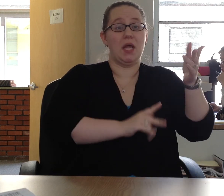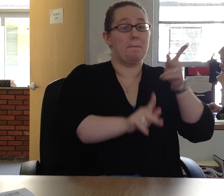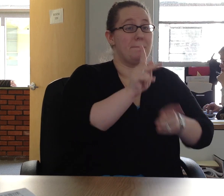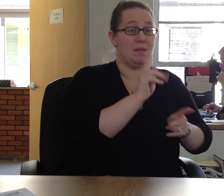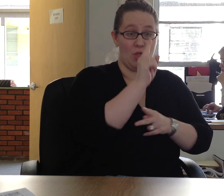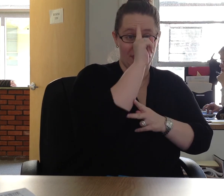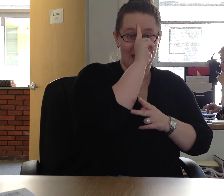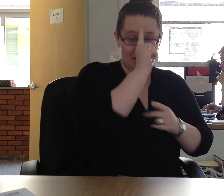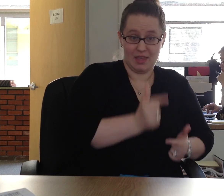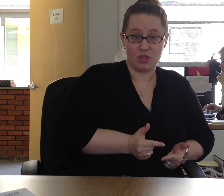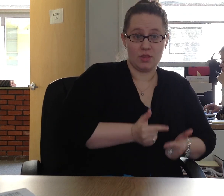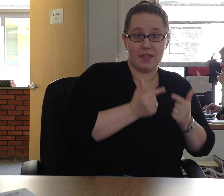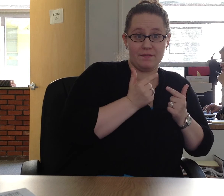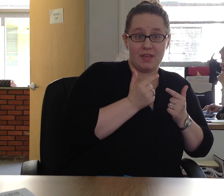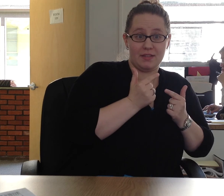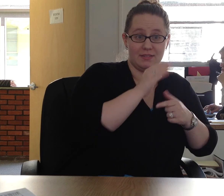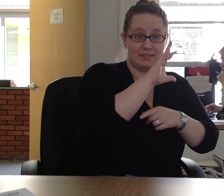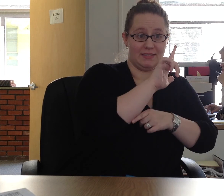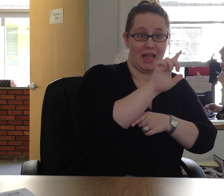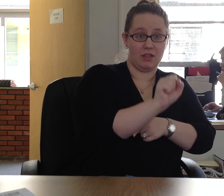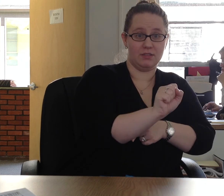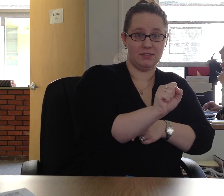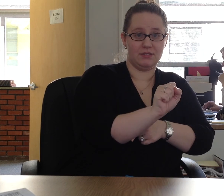cells or organic compounds.